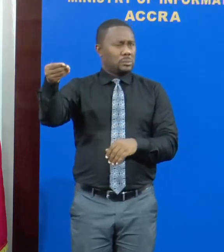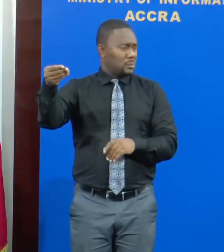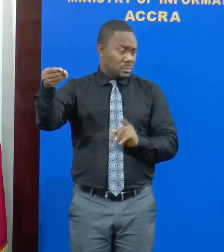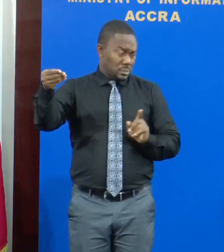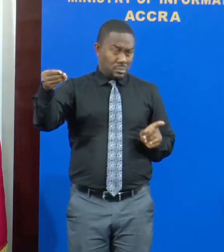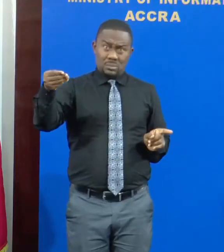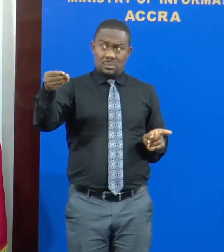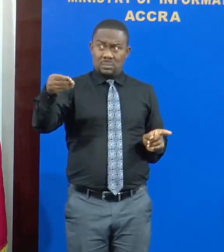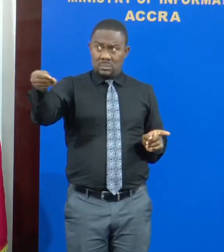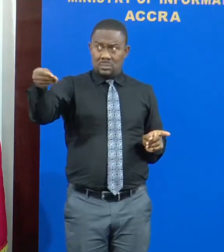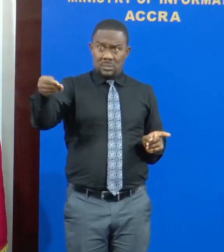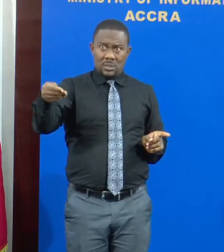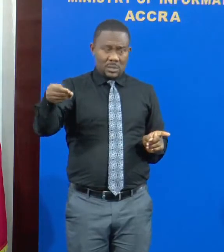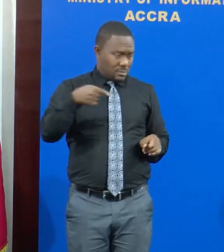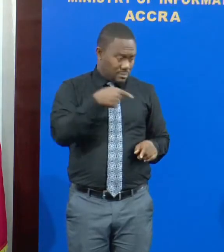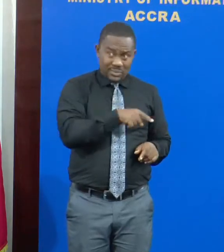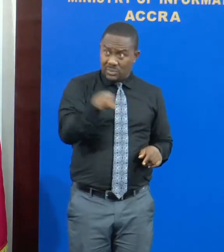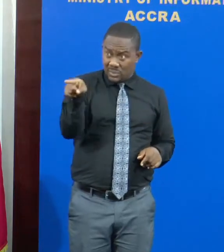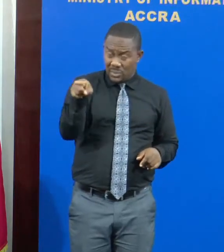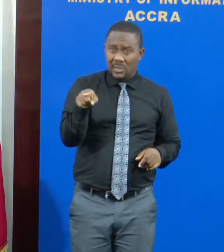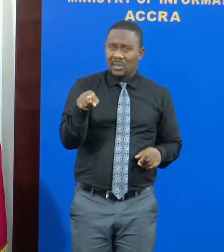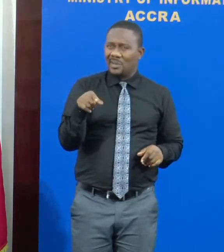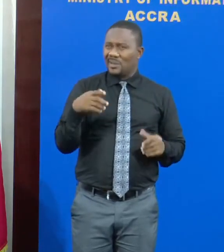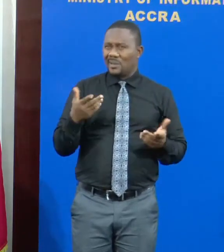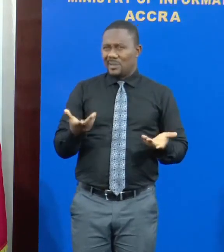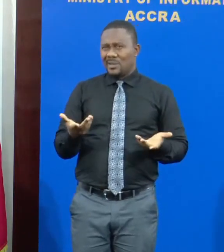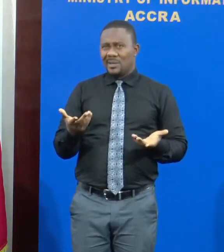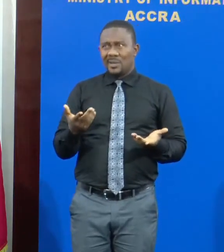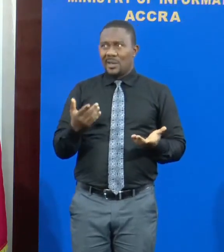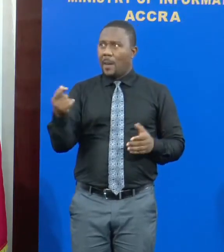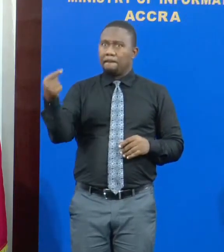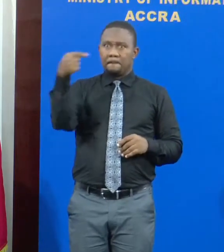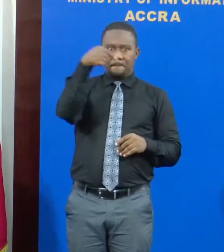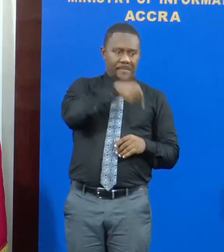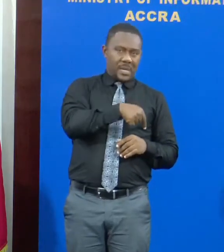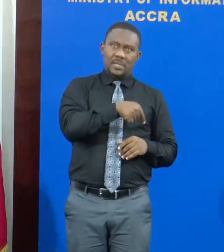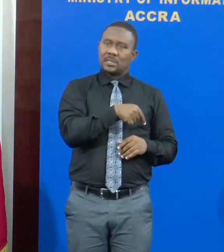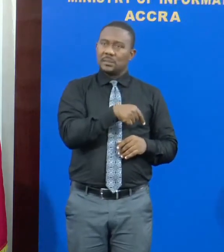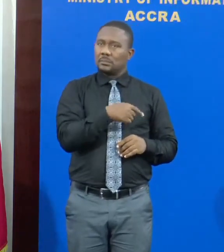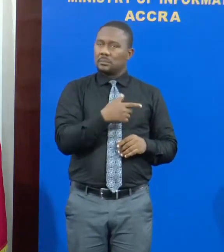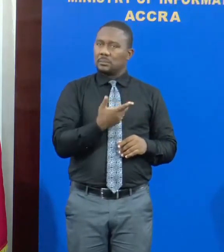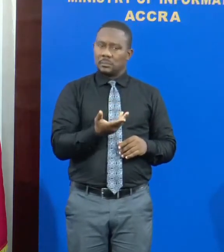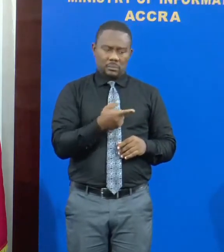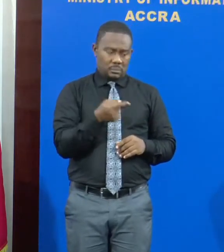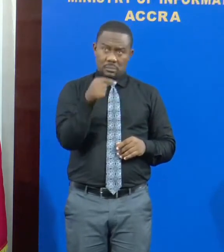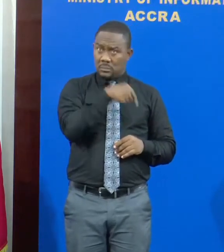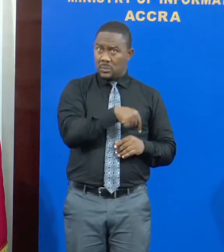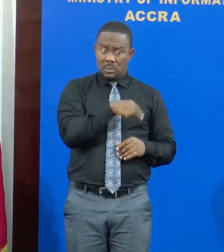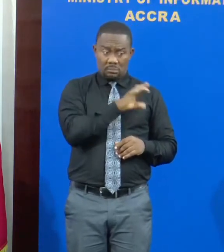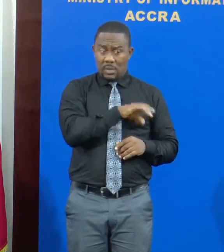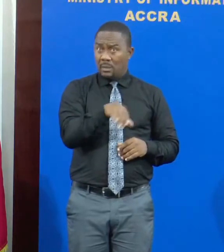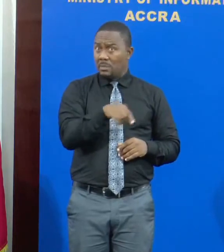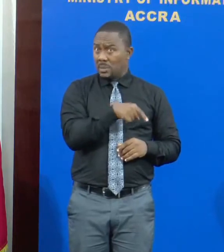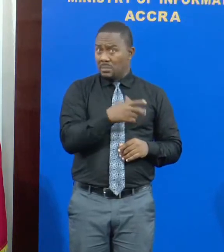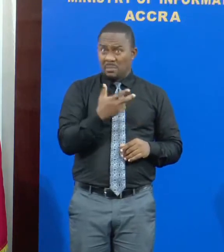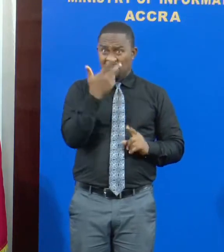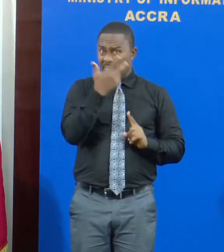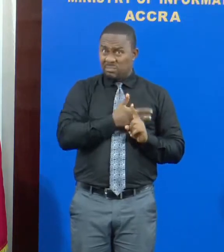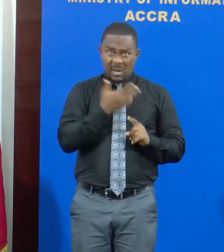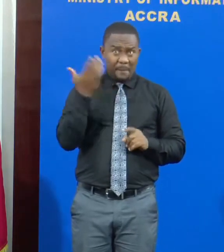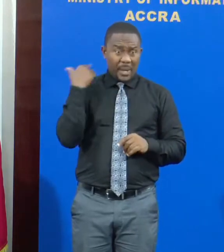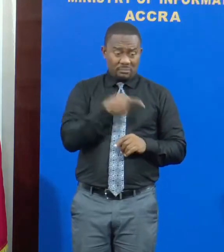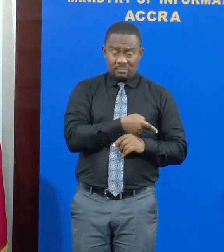they registered, and they couldn't get their card. Now they are back in, they were back in Cape Coast, let's say 3 months